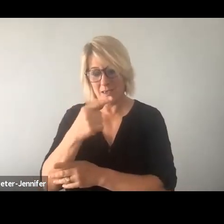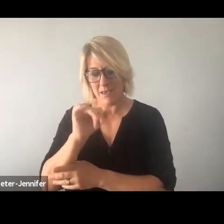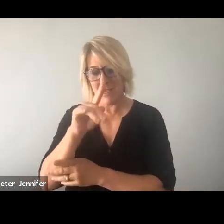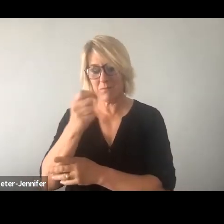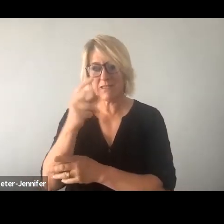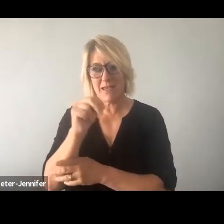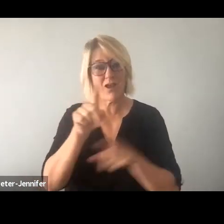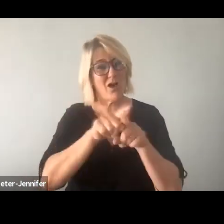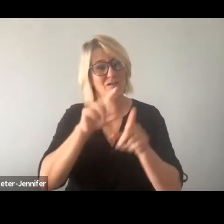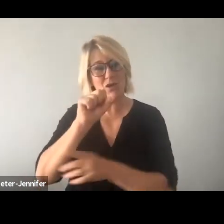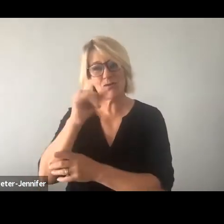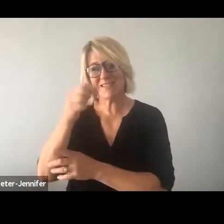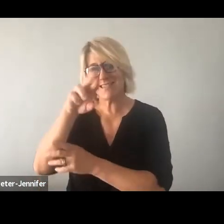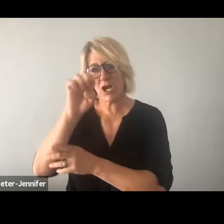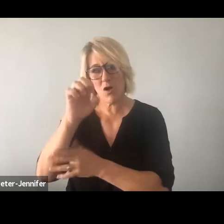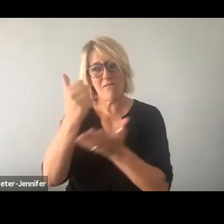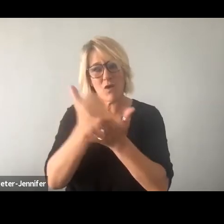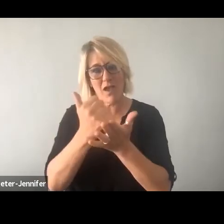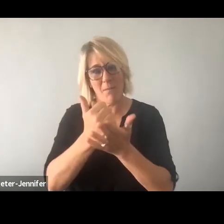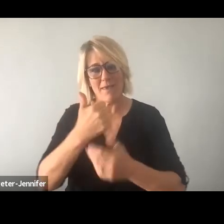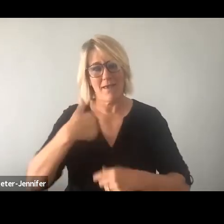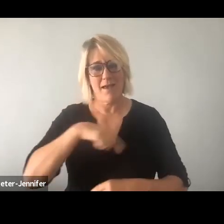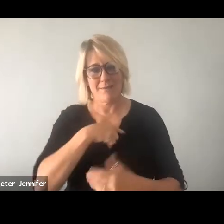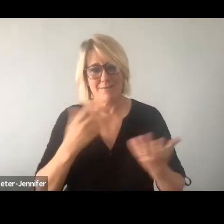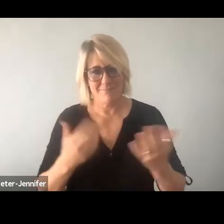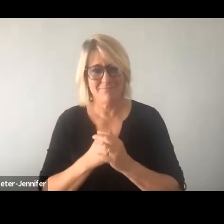for helping us out. Thank you.